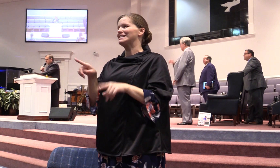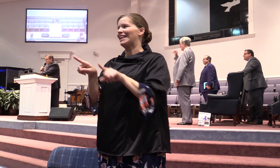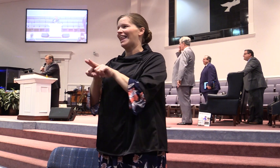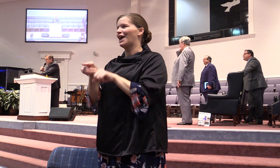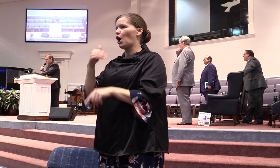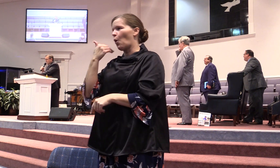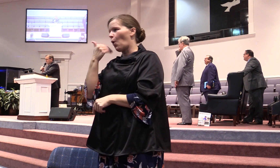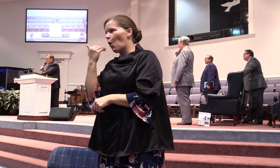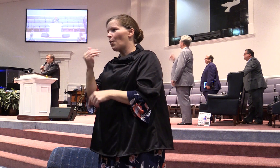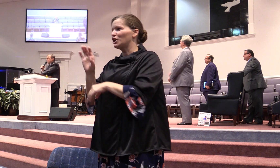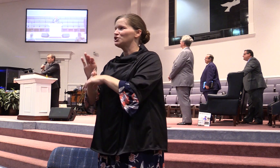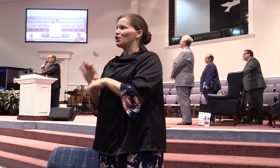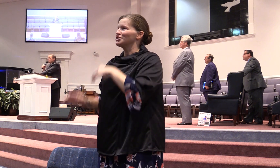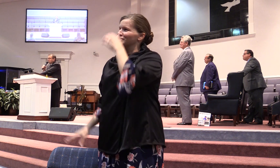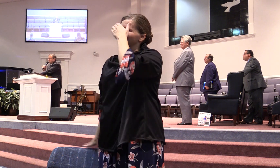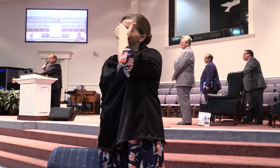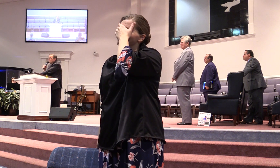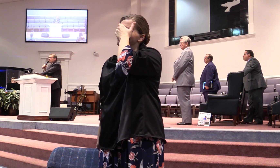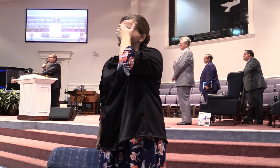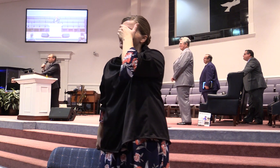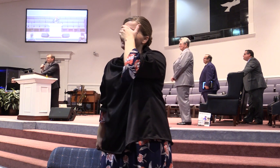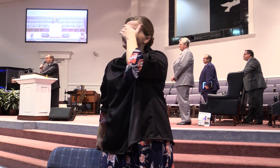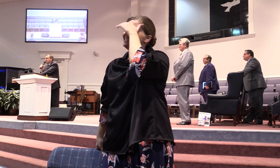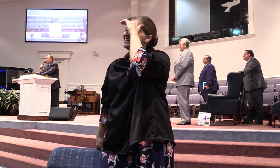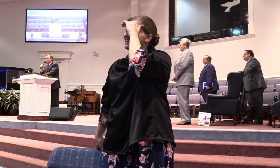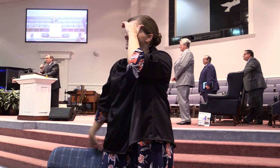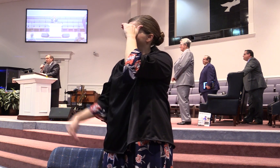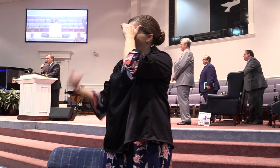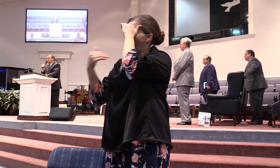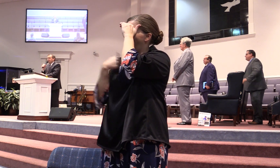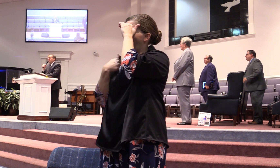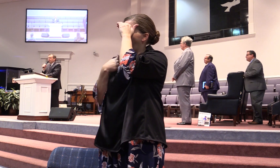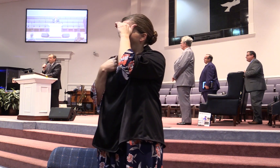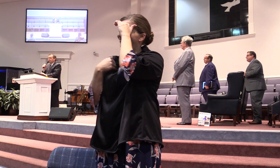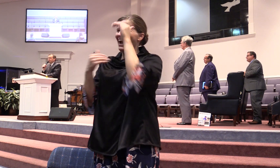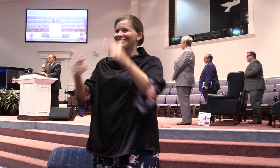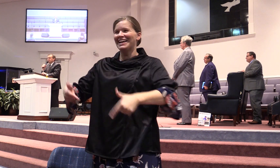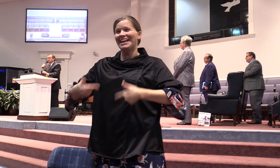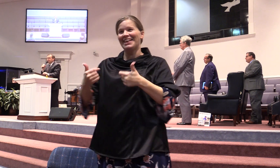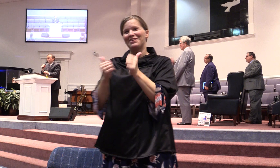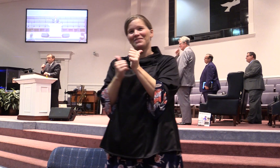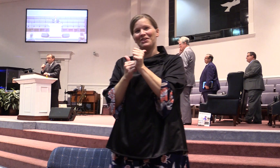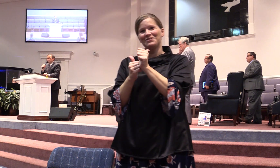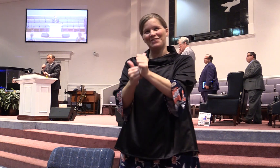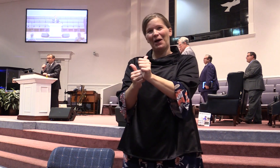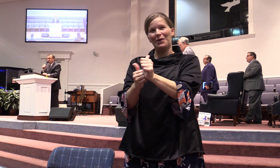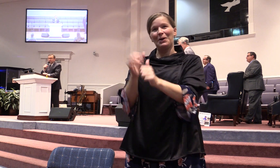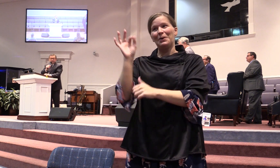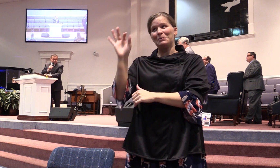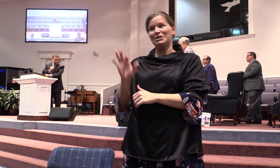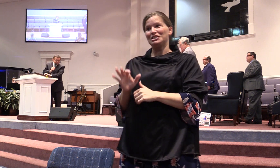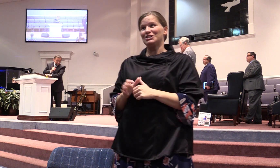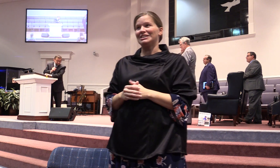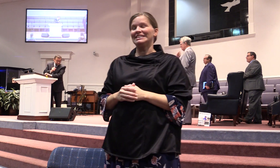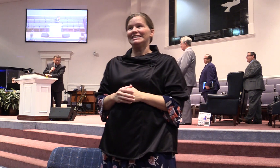there for a minute. But I was nervous. I've made a living out of following iconic and preaching in iconic